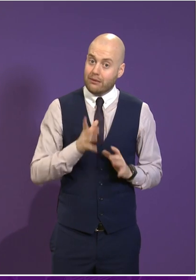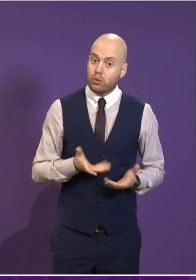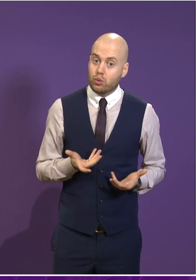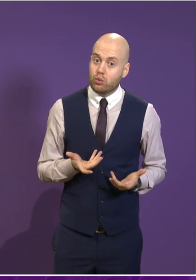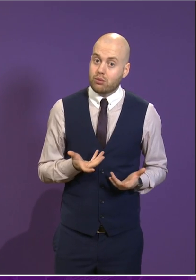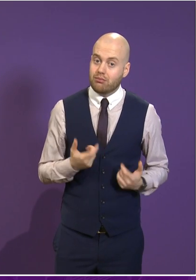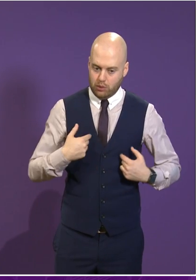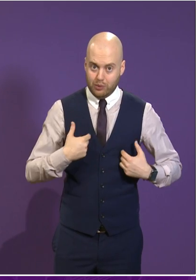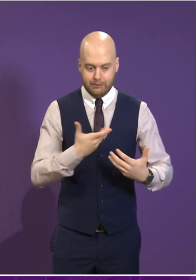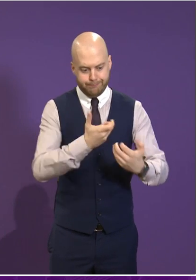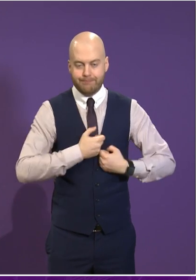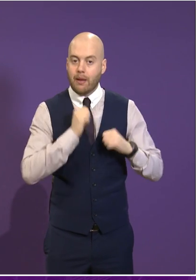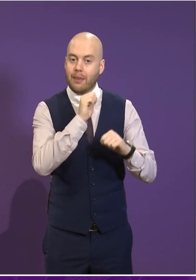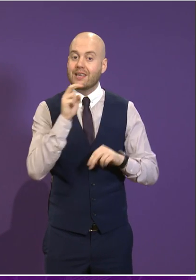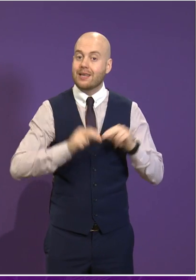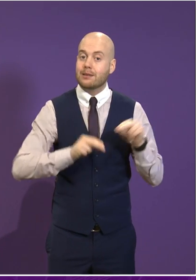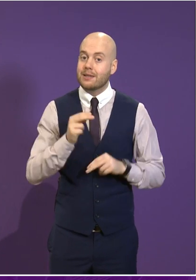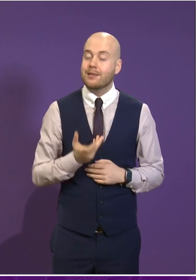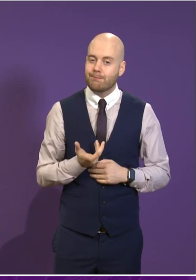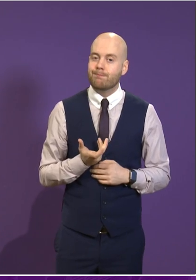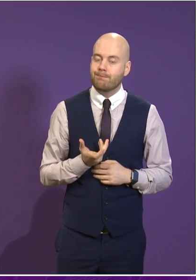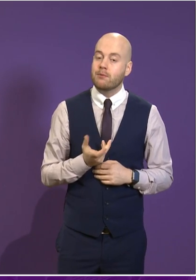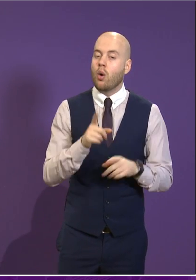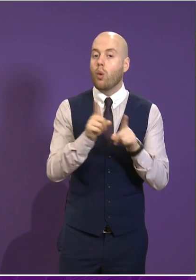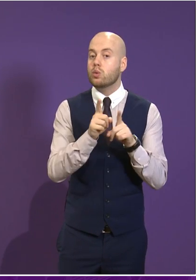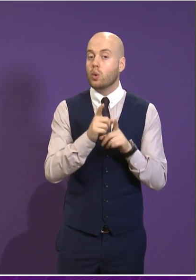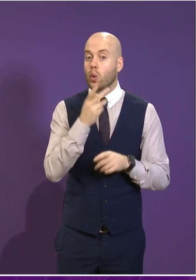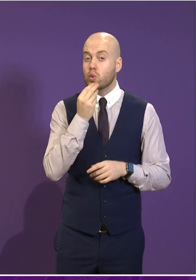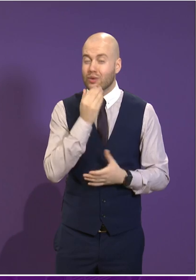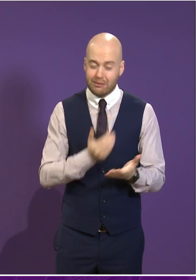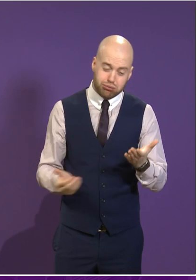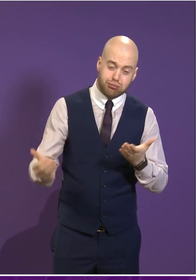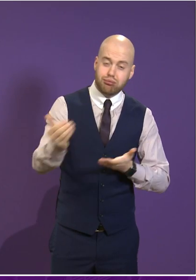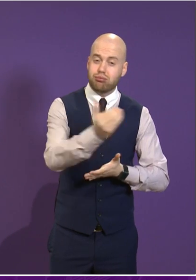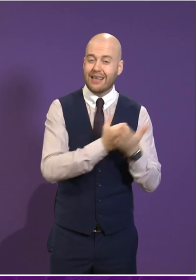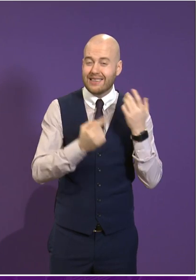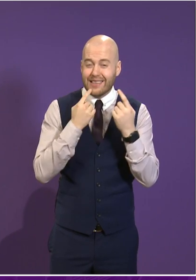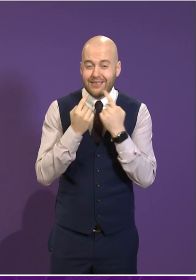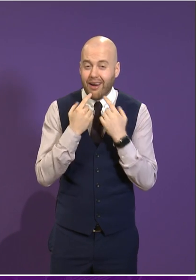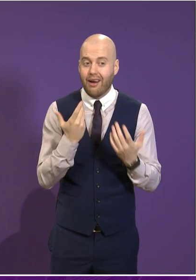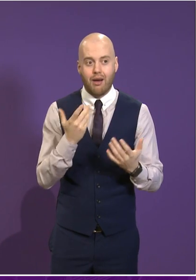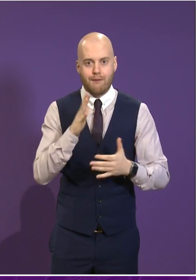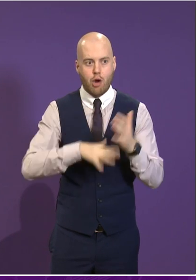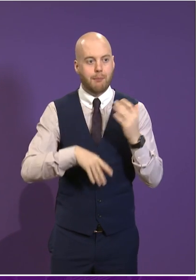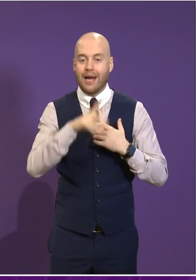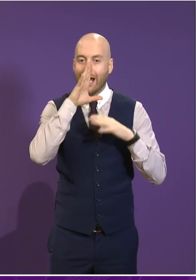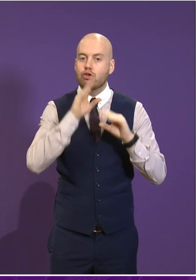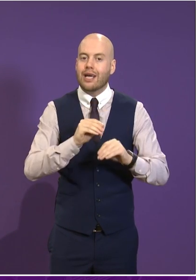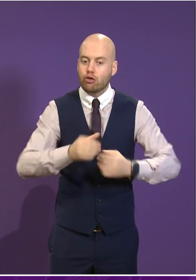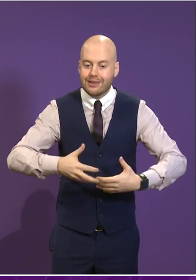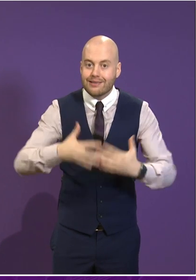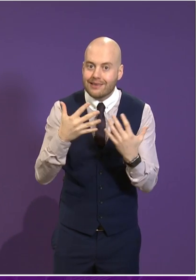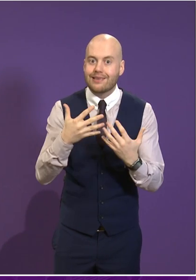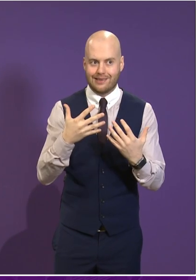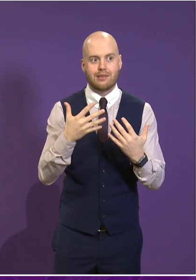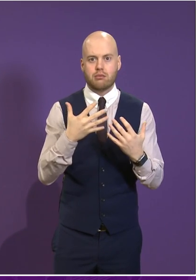that self-evaluation, also using a whole range of data that we collect through the Higher Education Statistics Authority and other